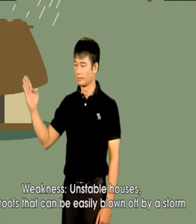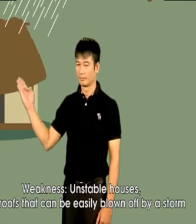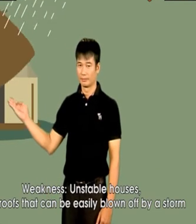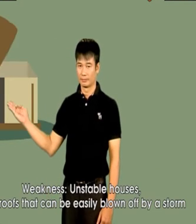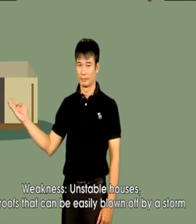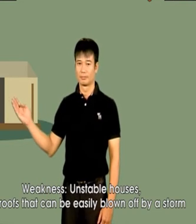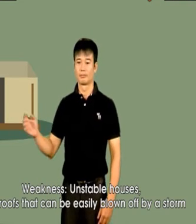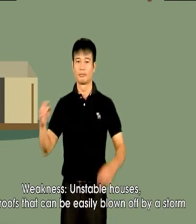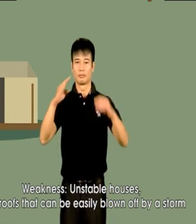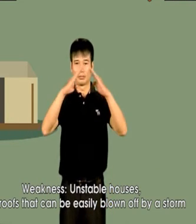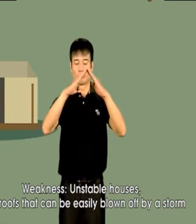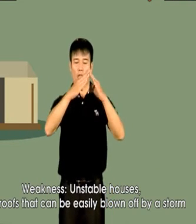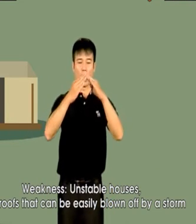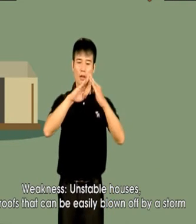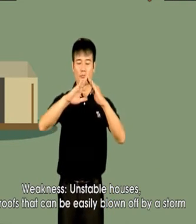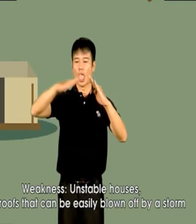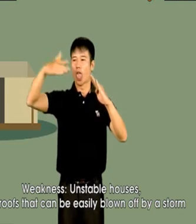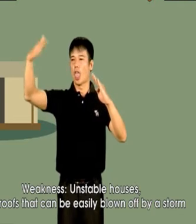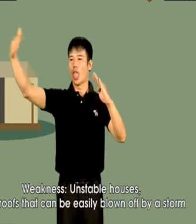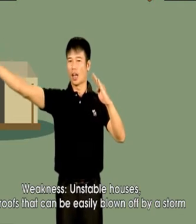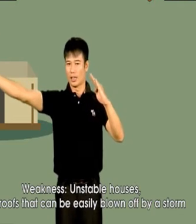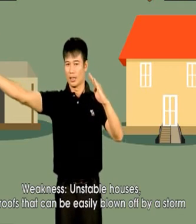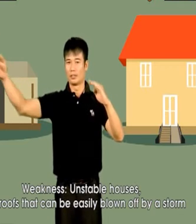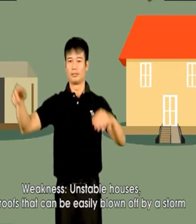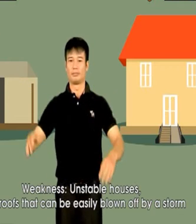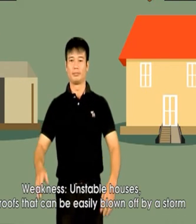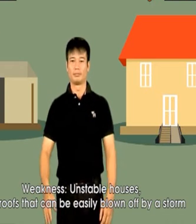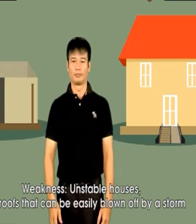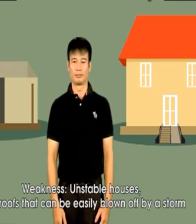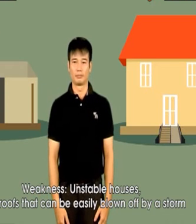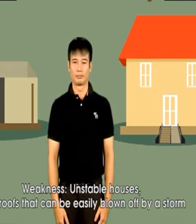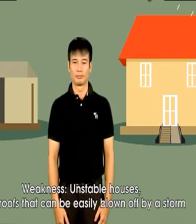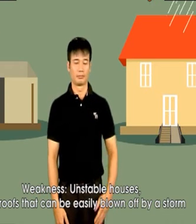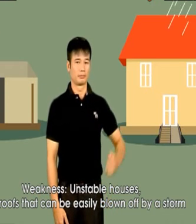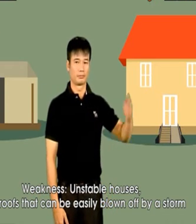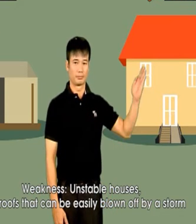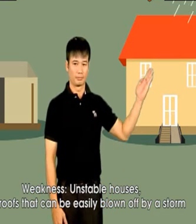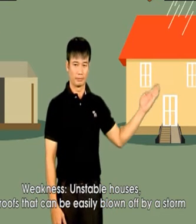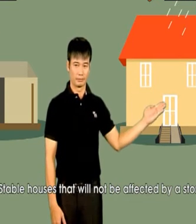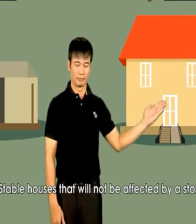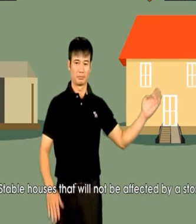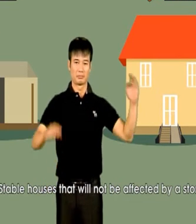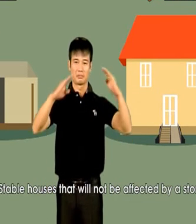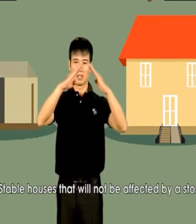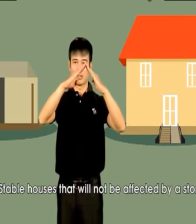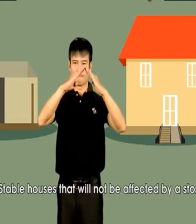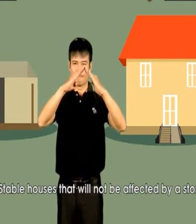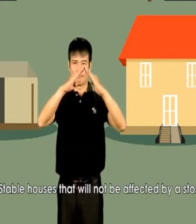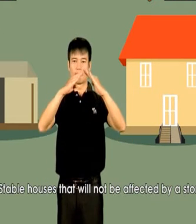Weakness. Unstable houses with roofs that can easily be blown off by a storm. Strength. Stable